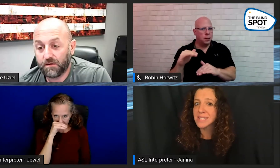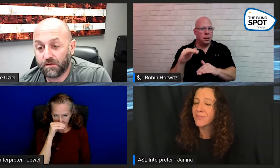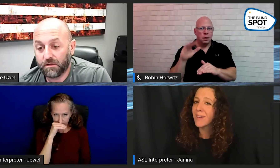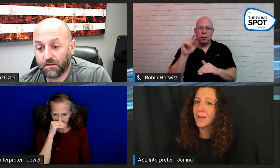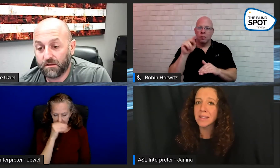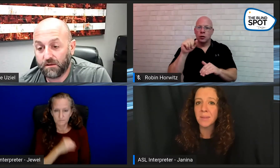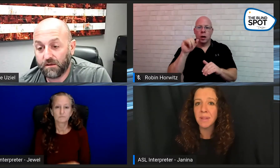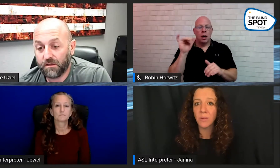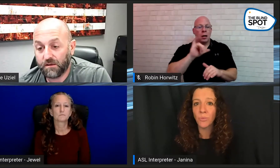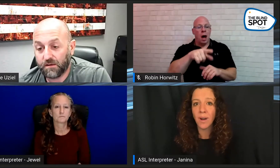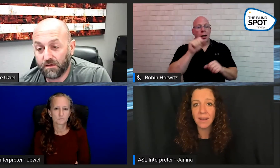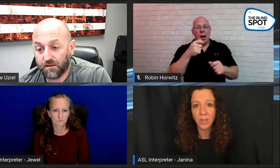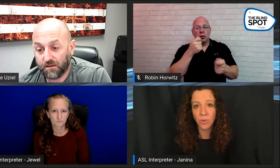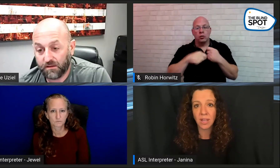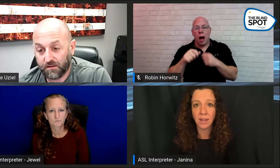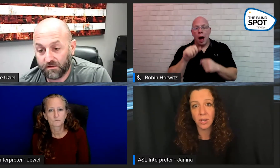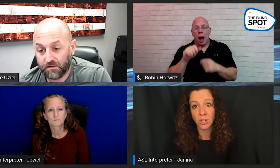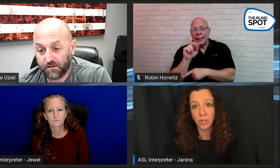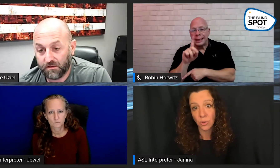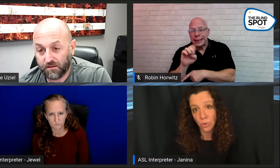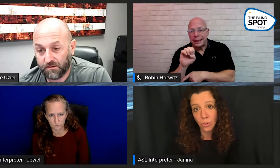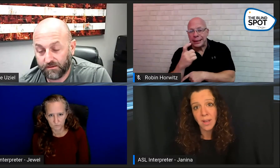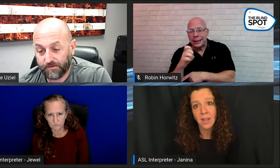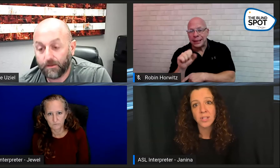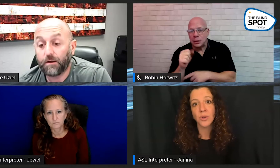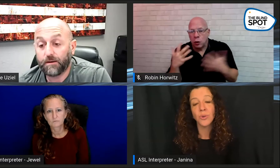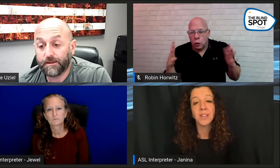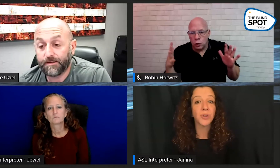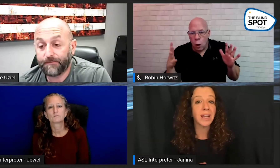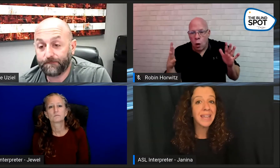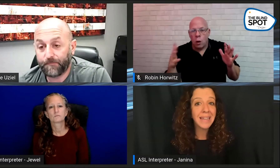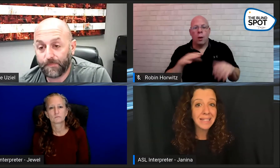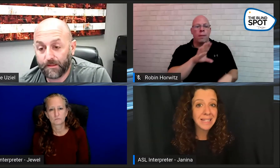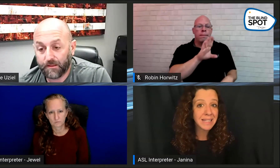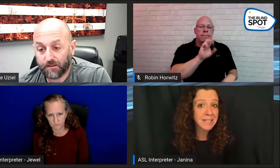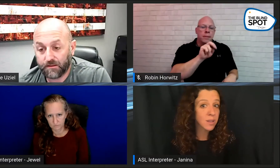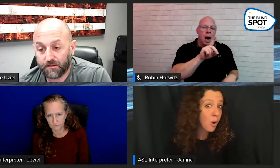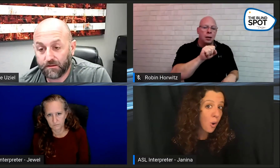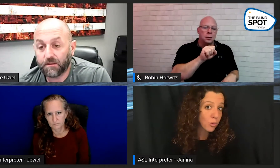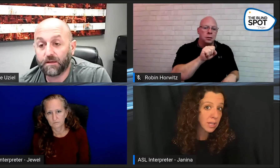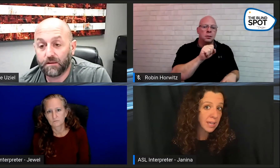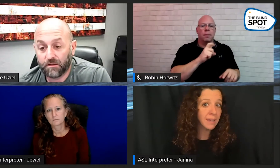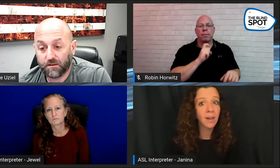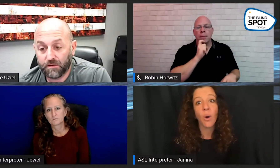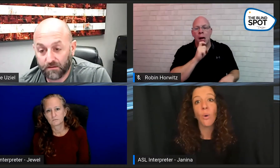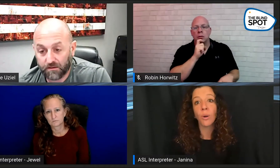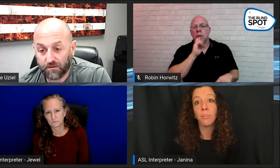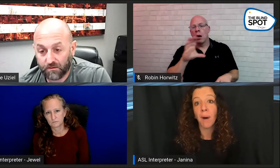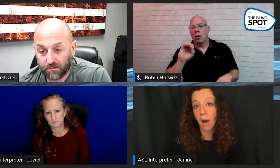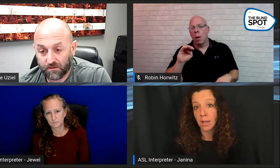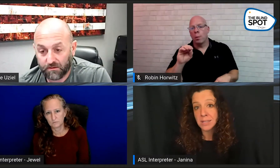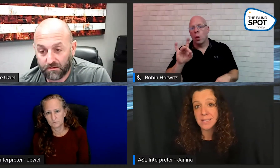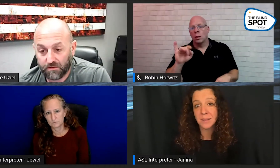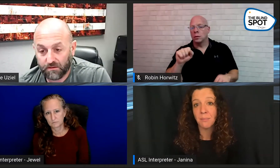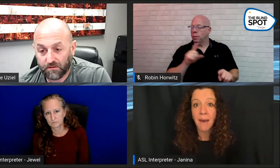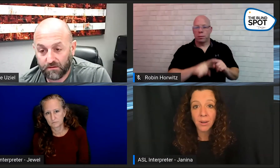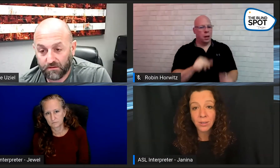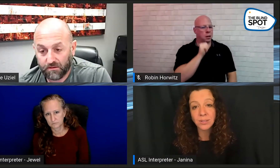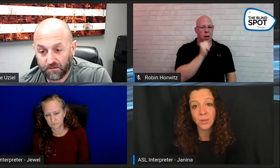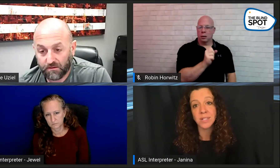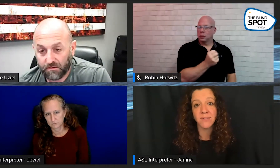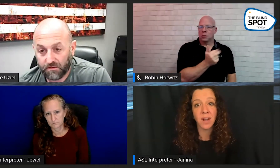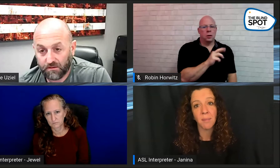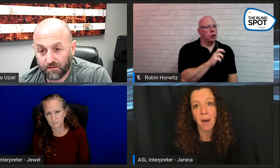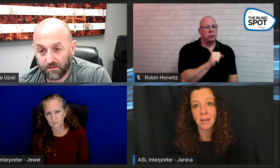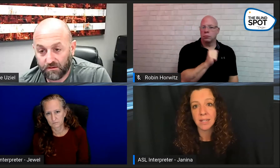Futures is very limited in what you can do. So you can trade indexes only, or bonds,